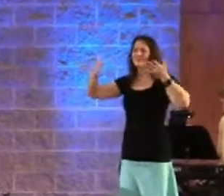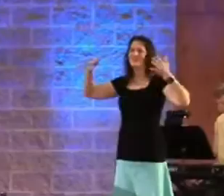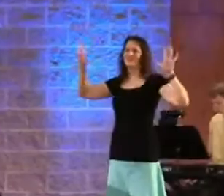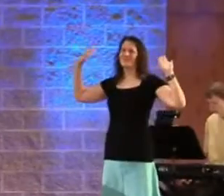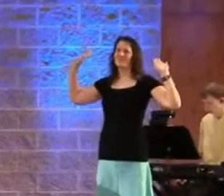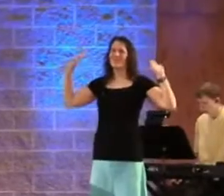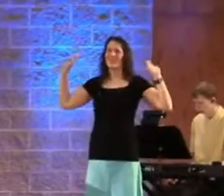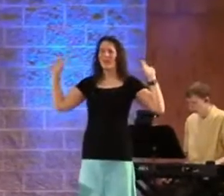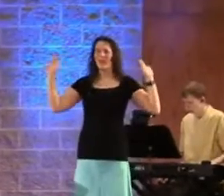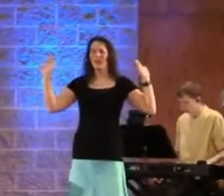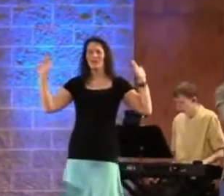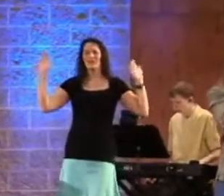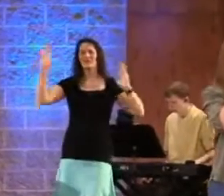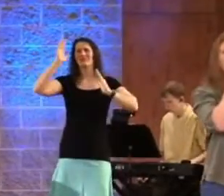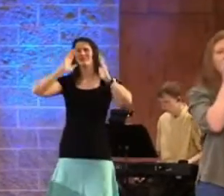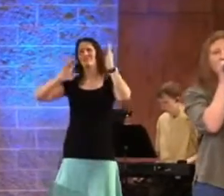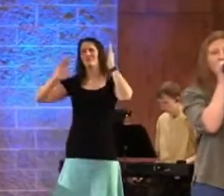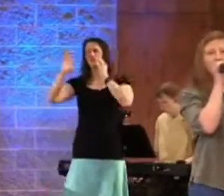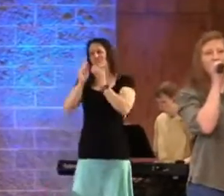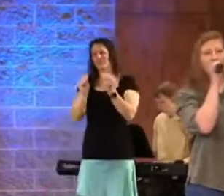My yoke is easy.